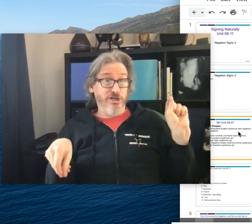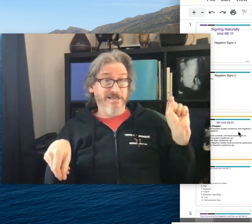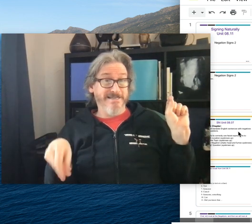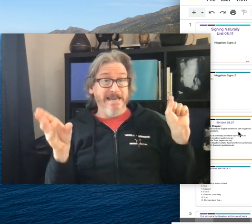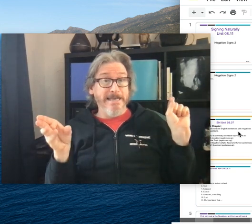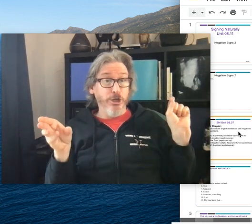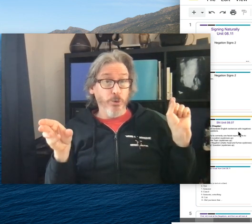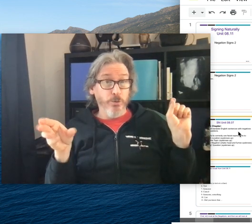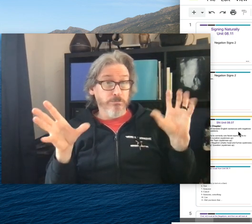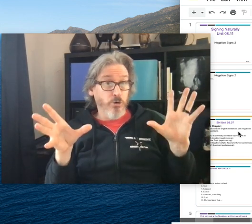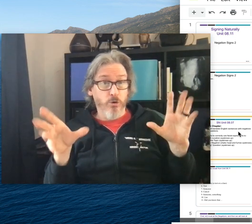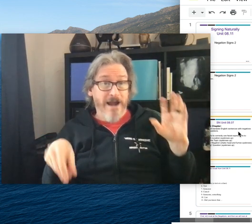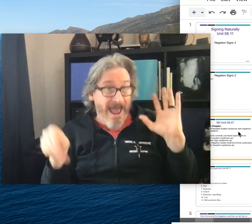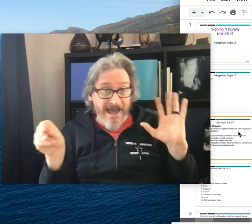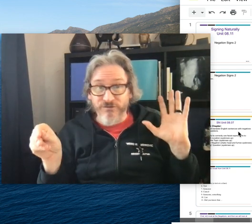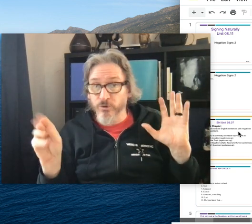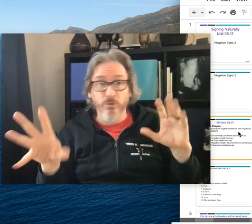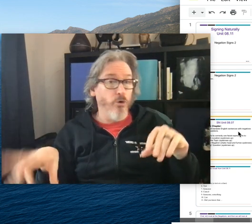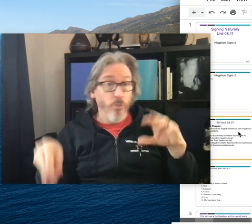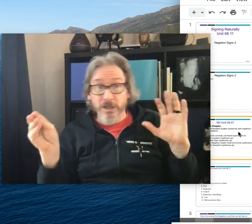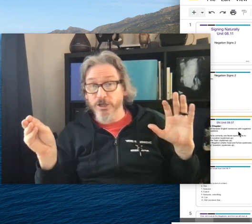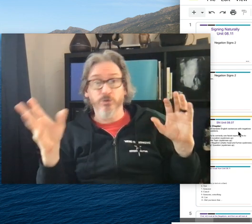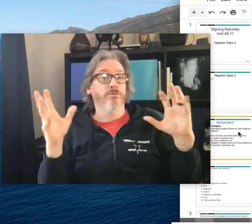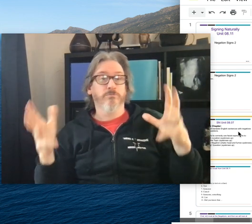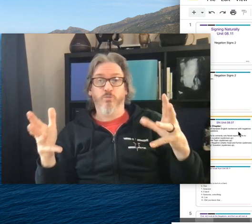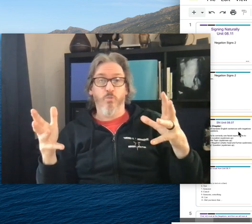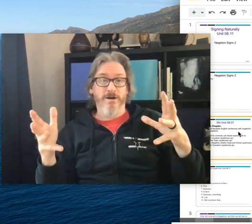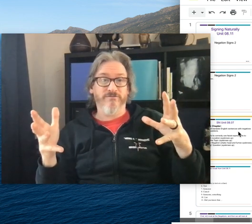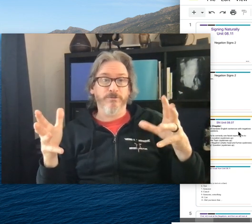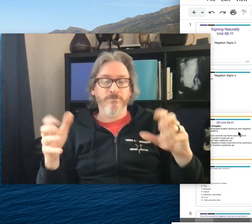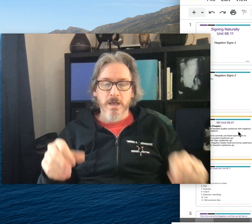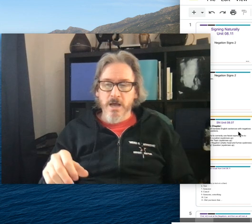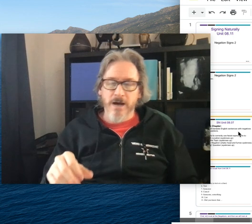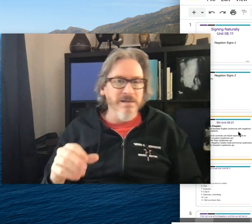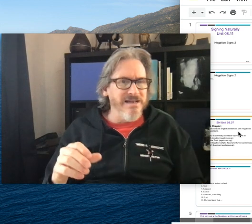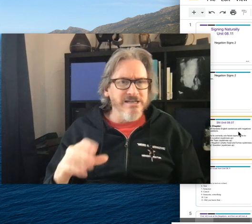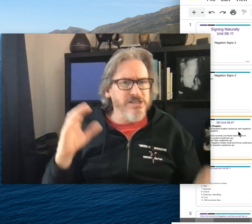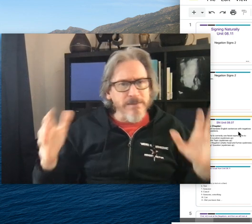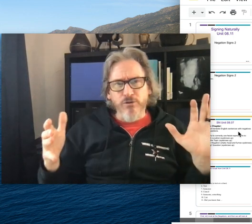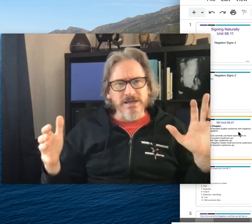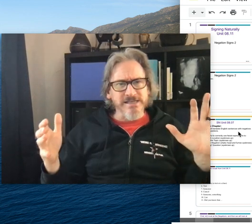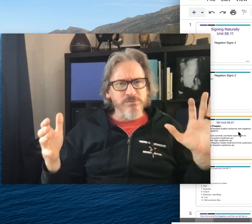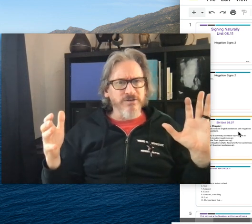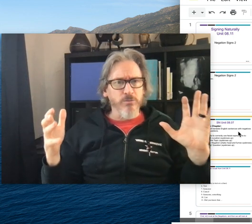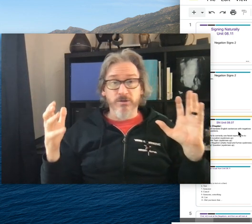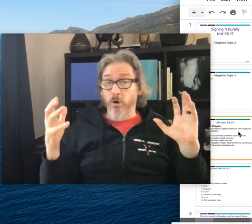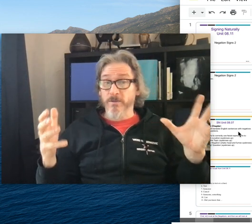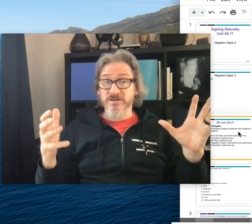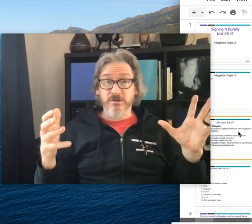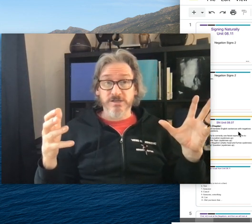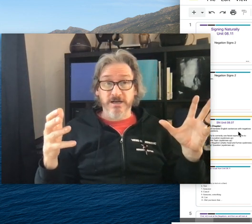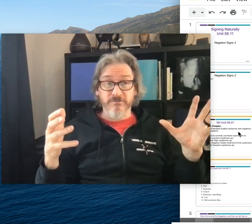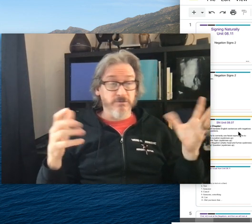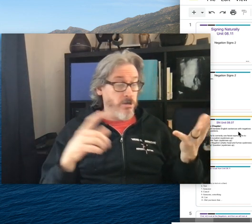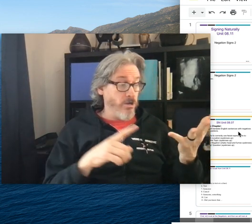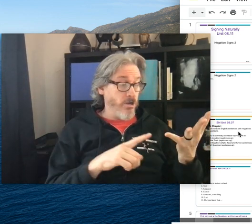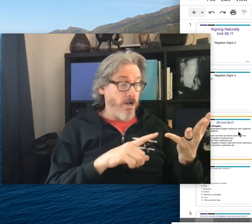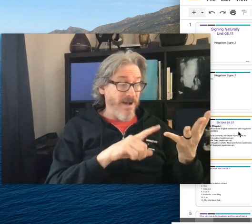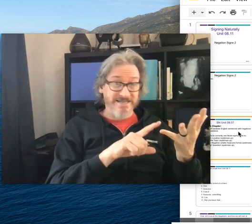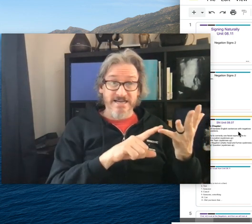that did you, or have you, or will you, whatever. Same process we've done with a whole bunch of other